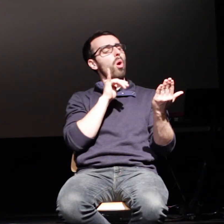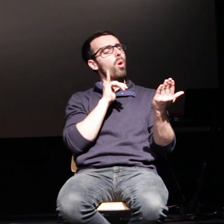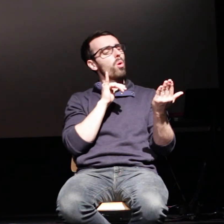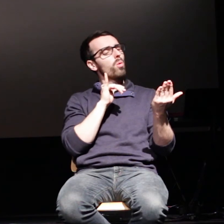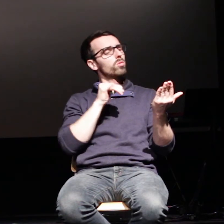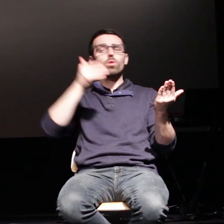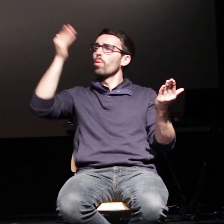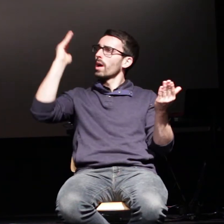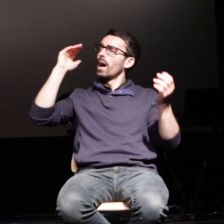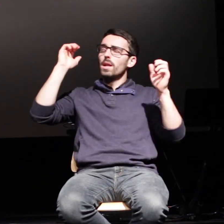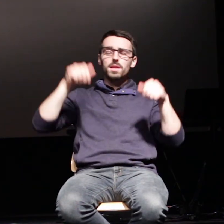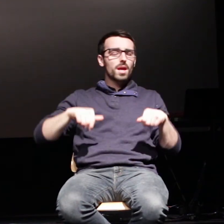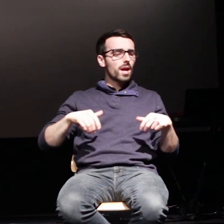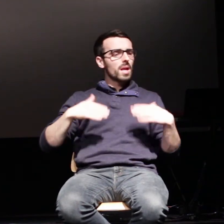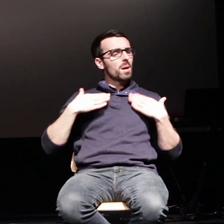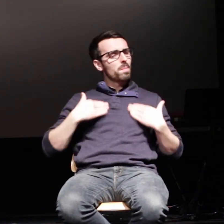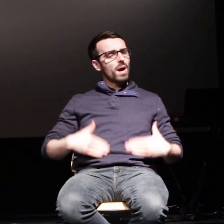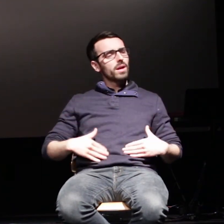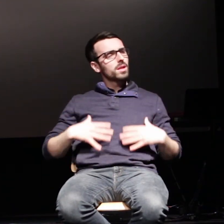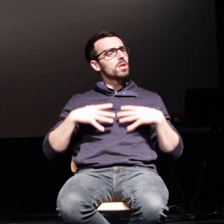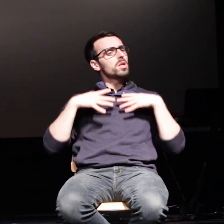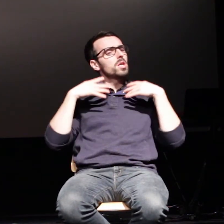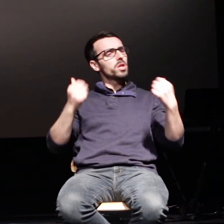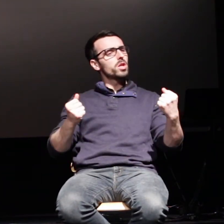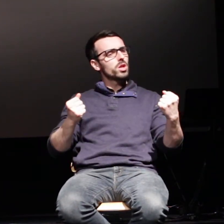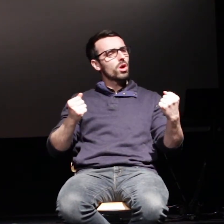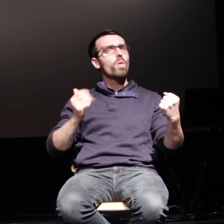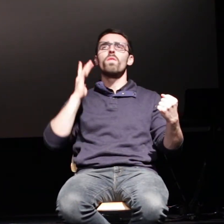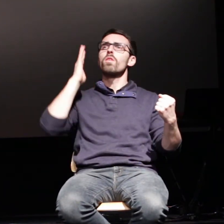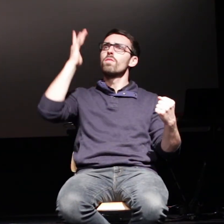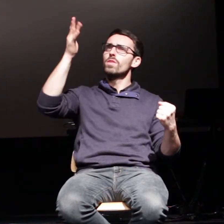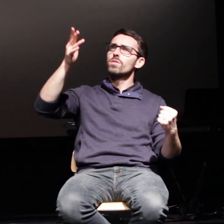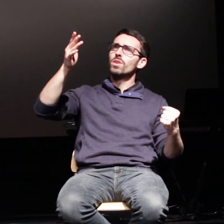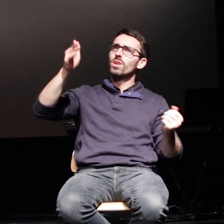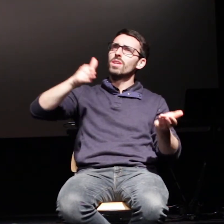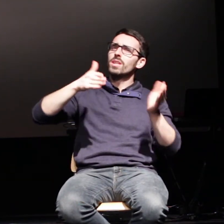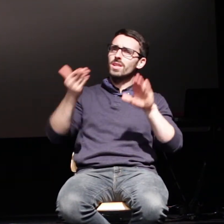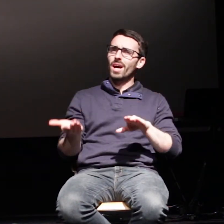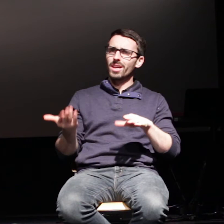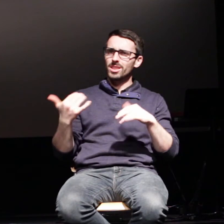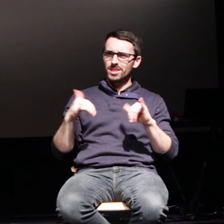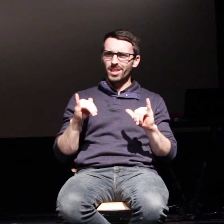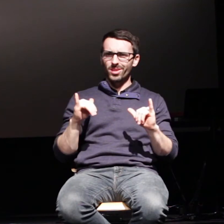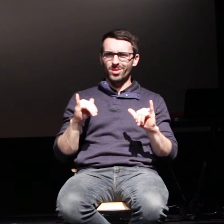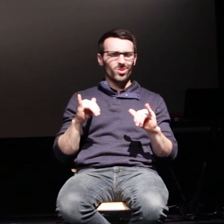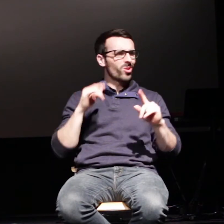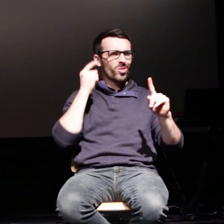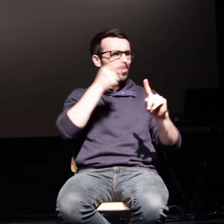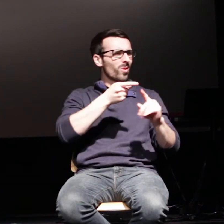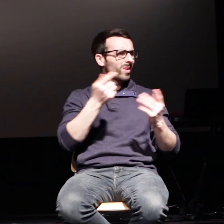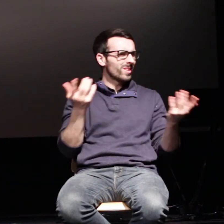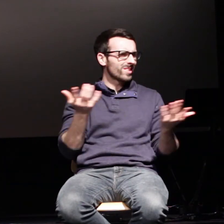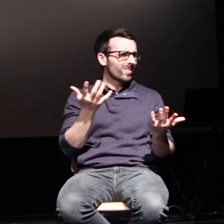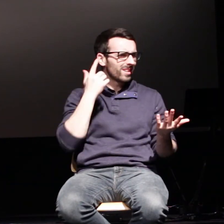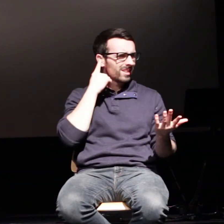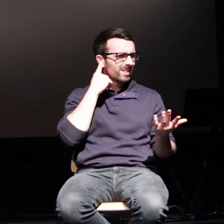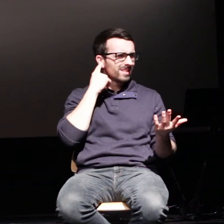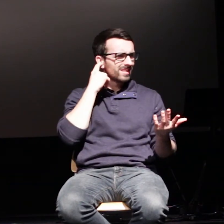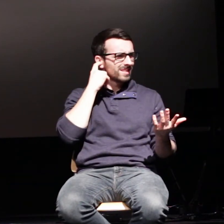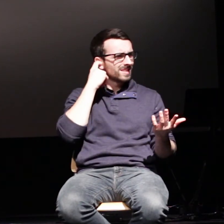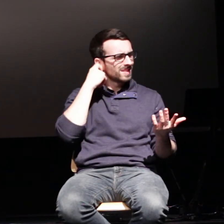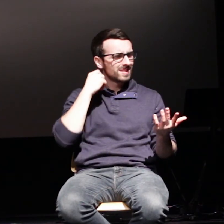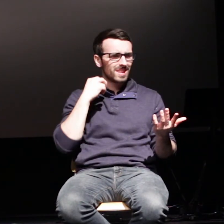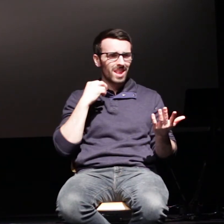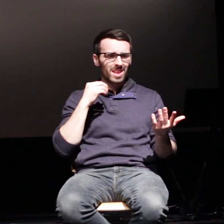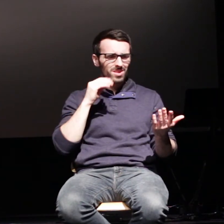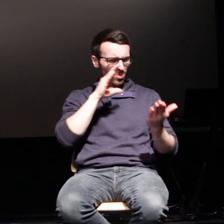of our physical ailments and problems so that we can eventually die anyway? Like, what is the point of this? Is that the best thing we're supposed